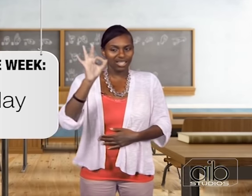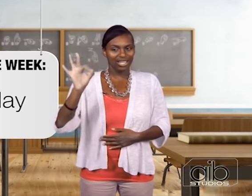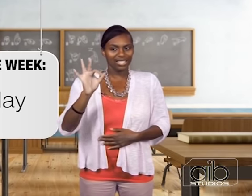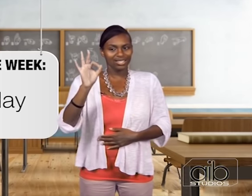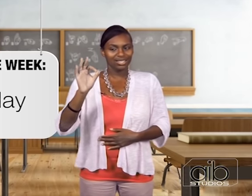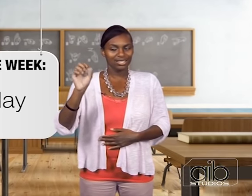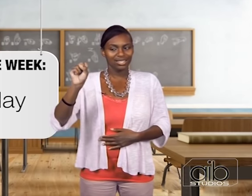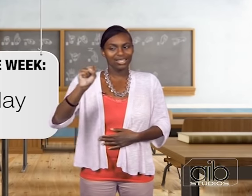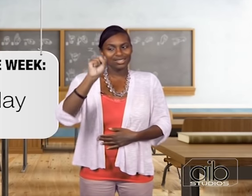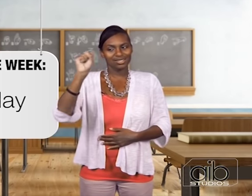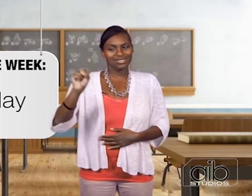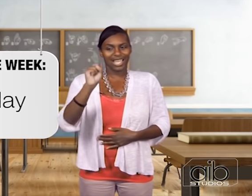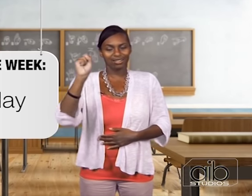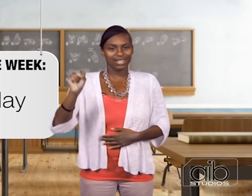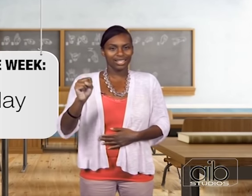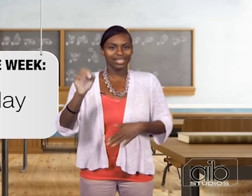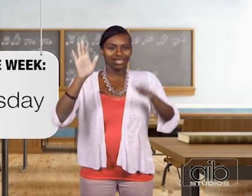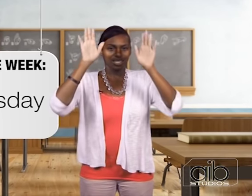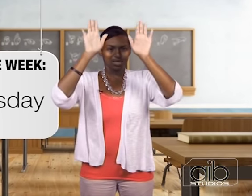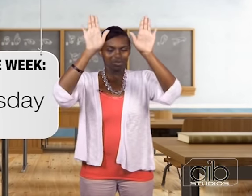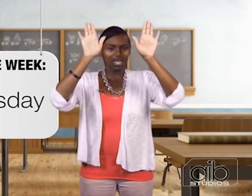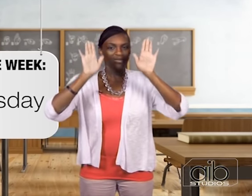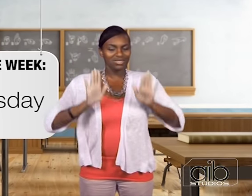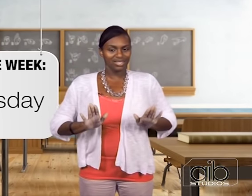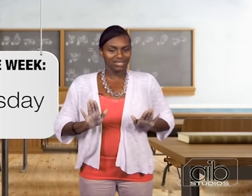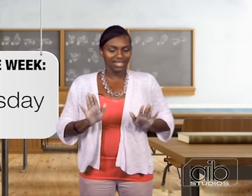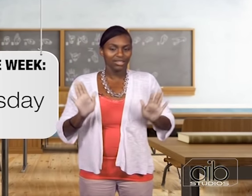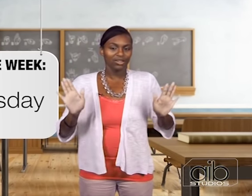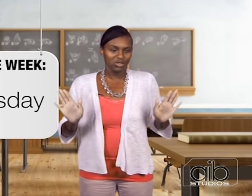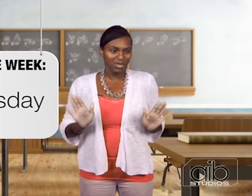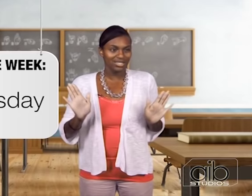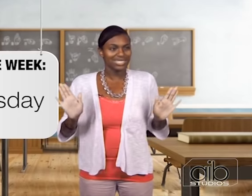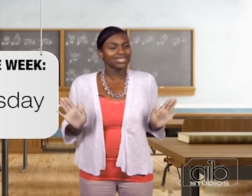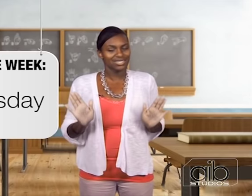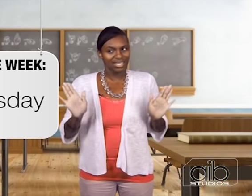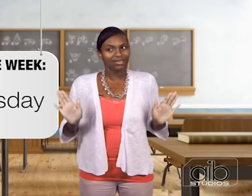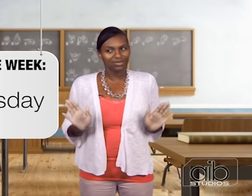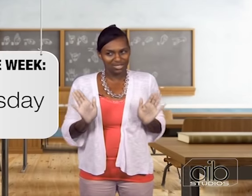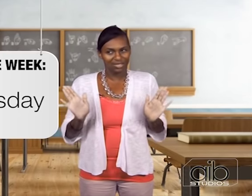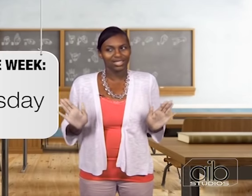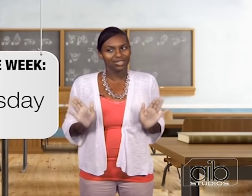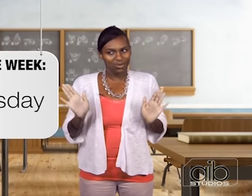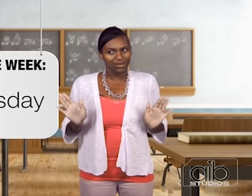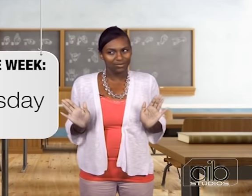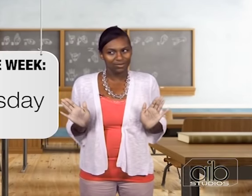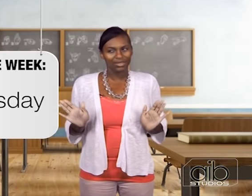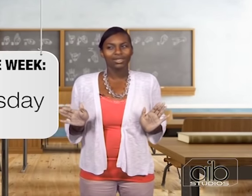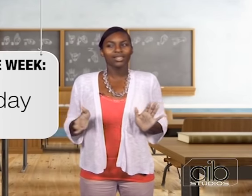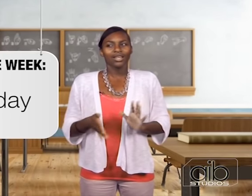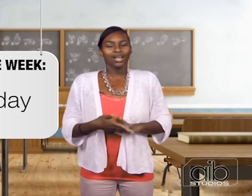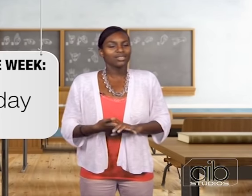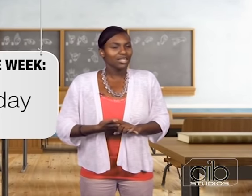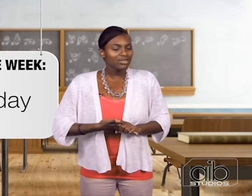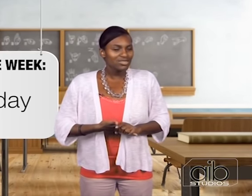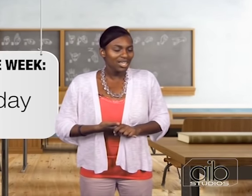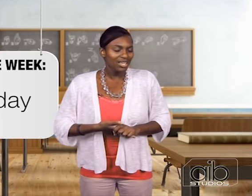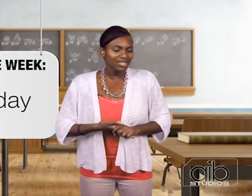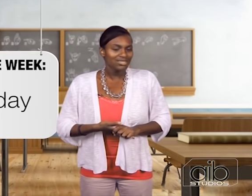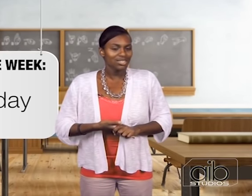Friday, Saturday, and we have Sunday, or you may see this sign for Sunday as well. Another signs that you